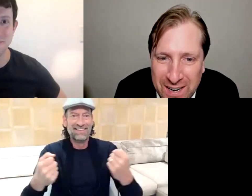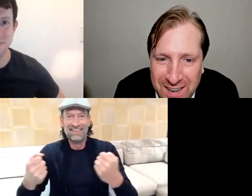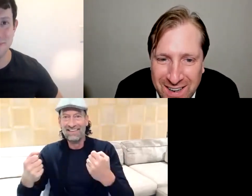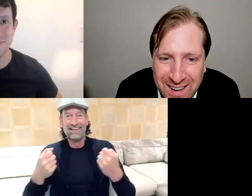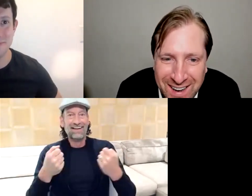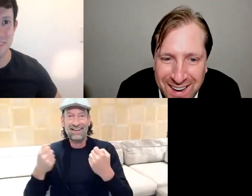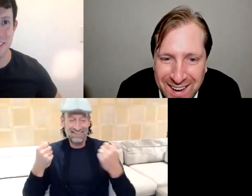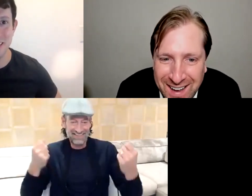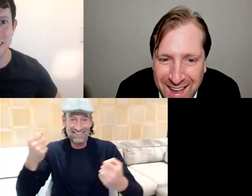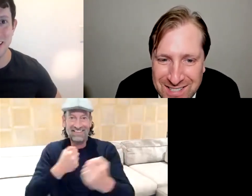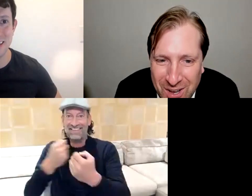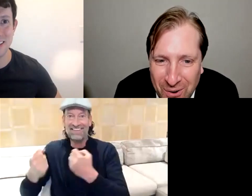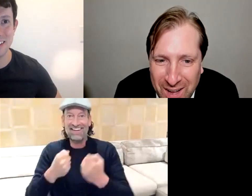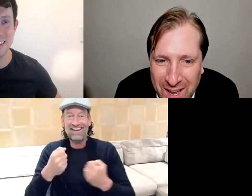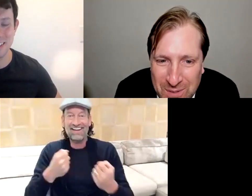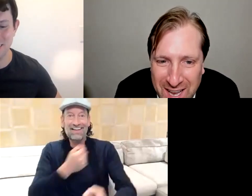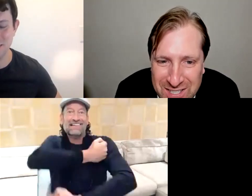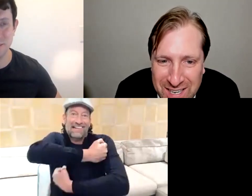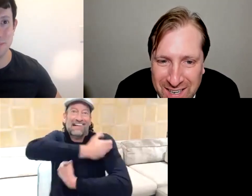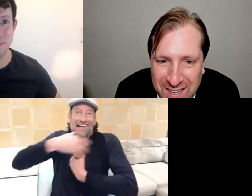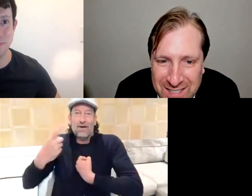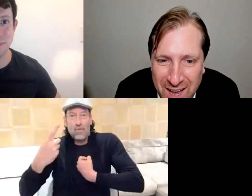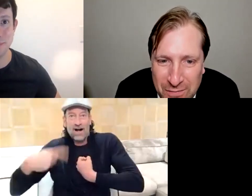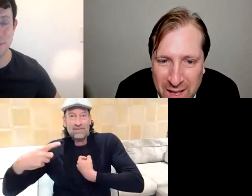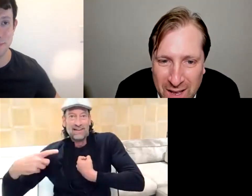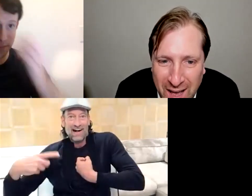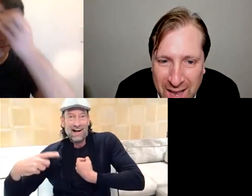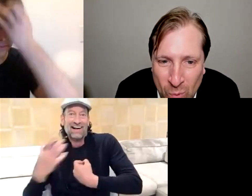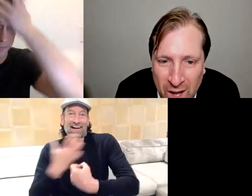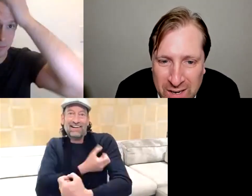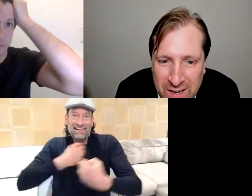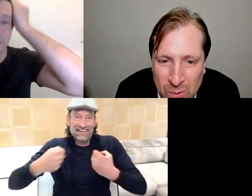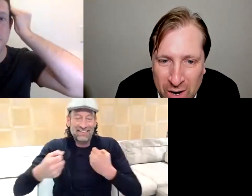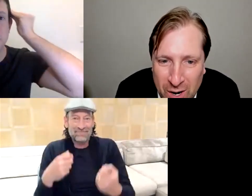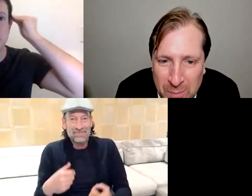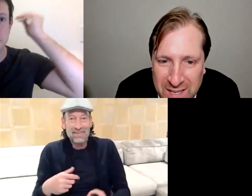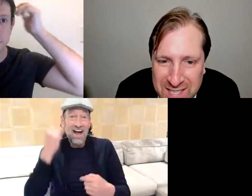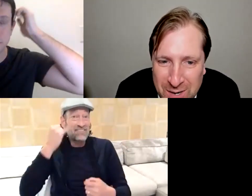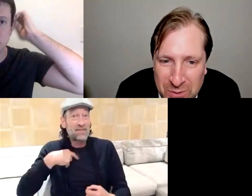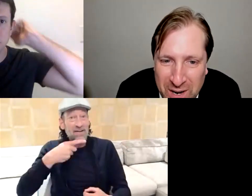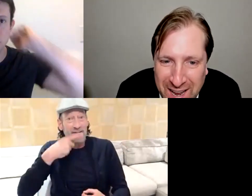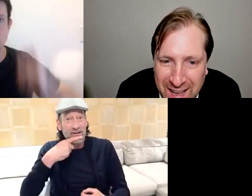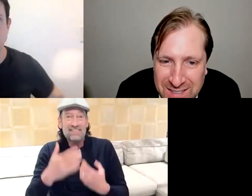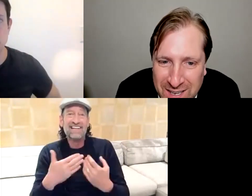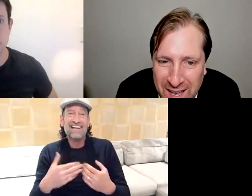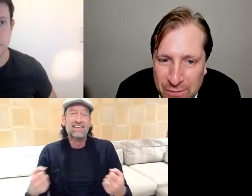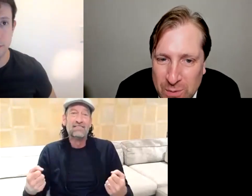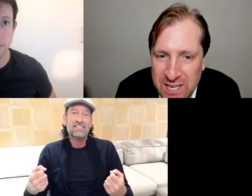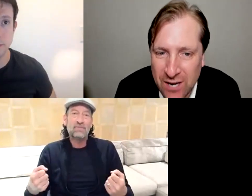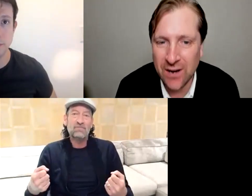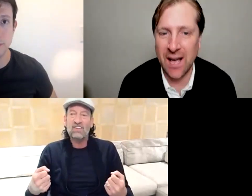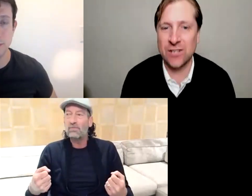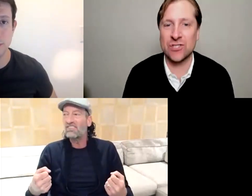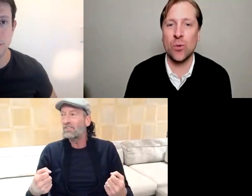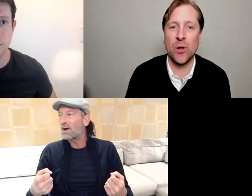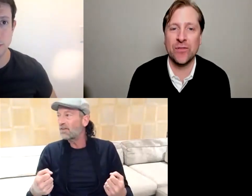free. Exactly. And so it was actually tough. I had one in one arm and I'd sign with one hand. And if I was